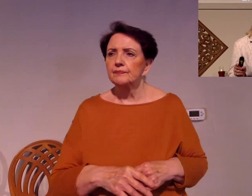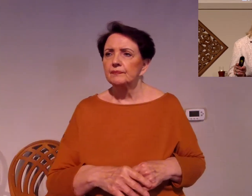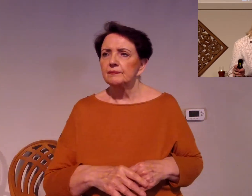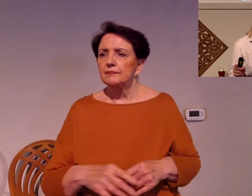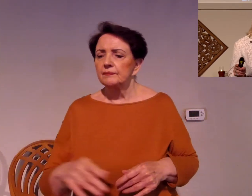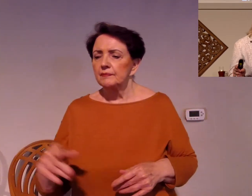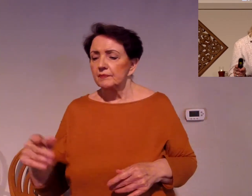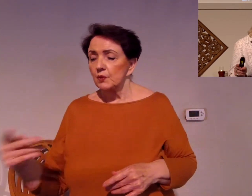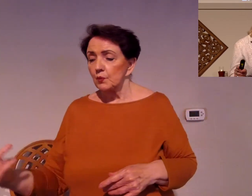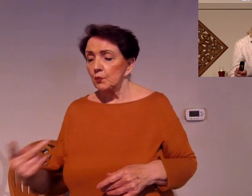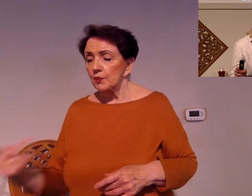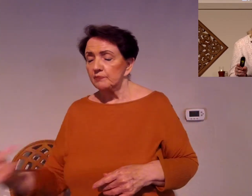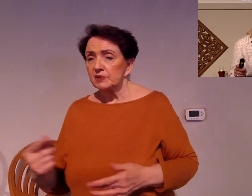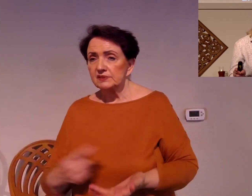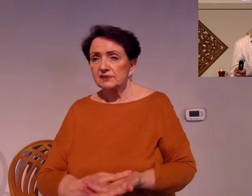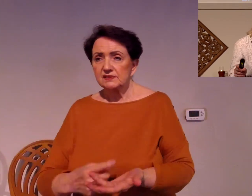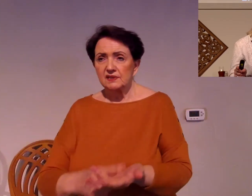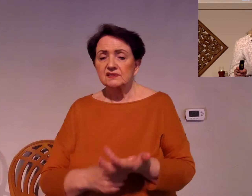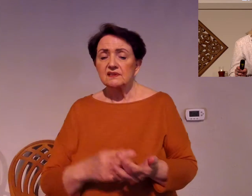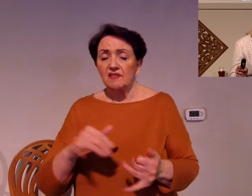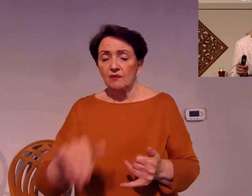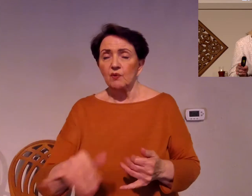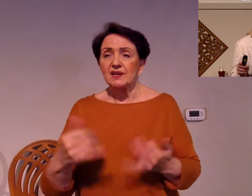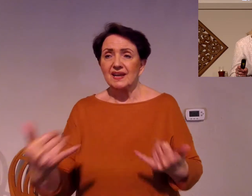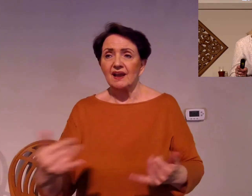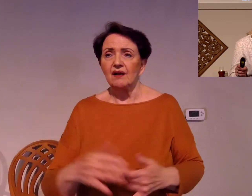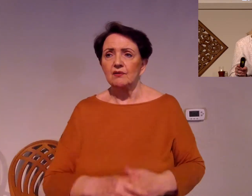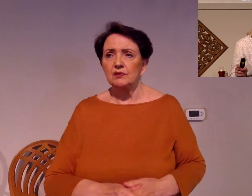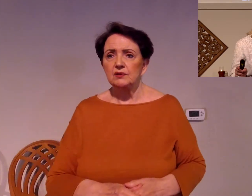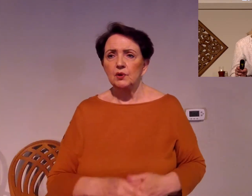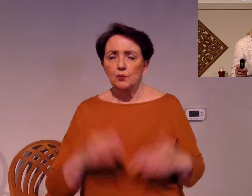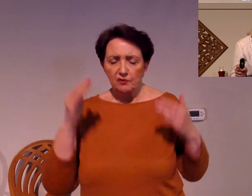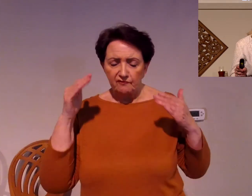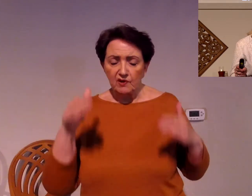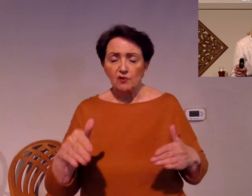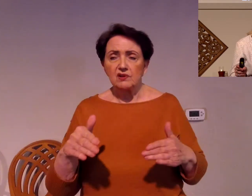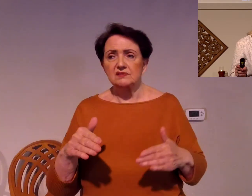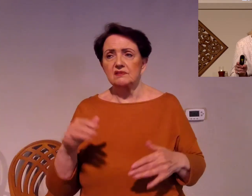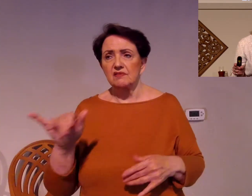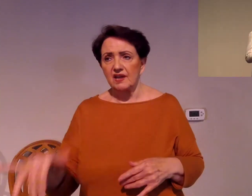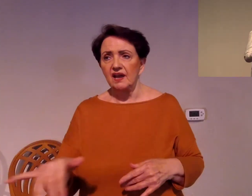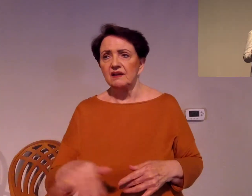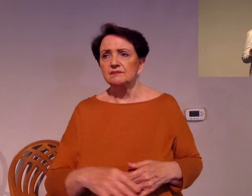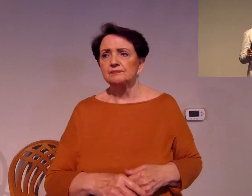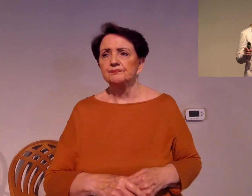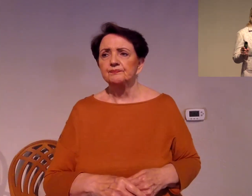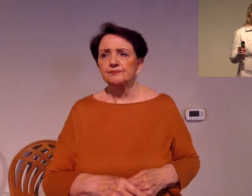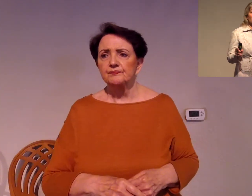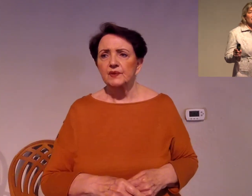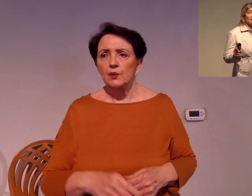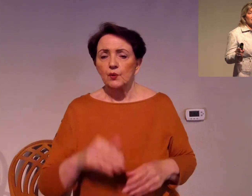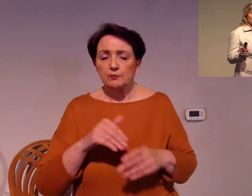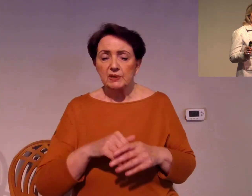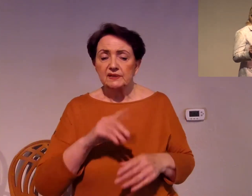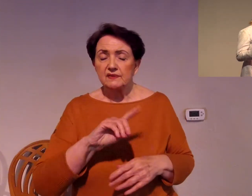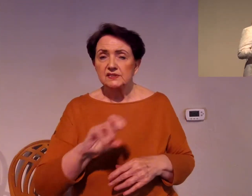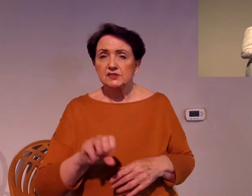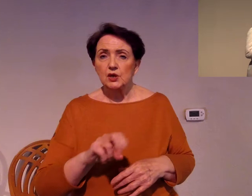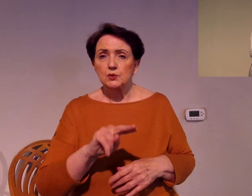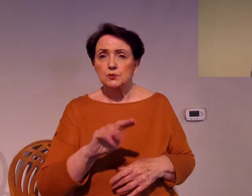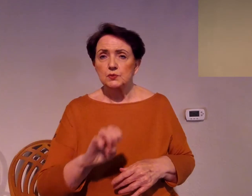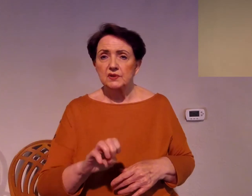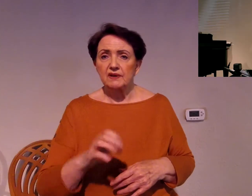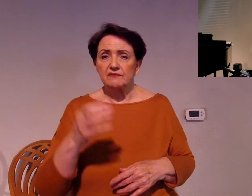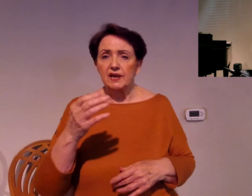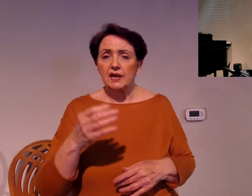Petra and I are talking about this. Right now, we're dedicated. We've been in the zone of excellence these past